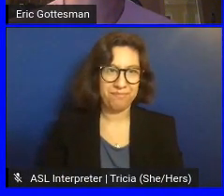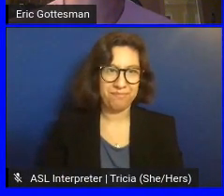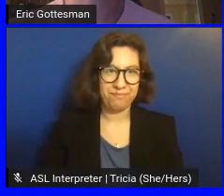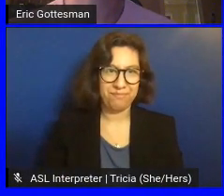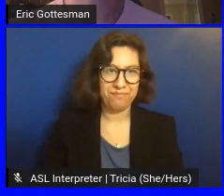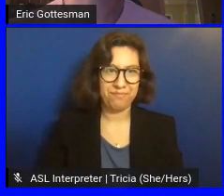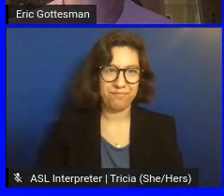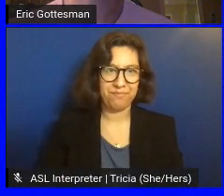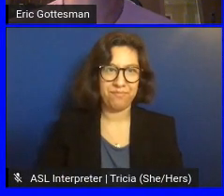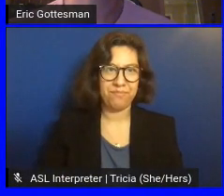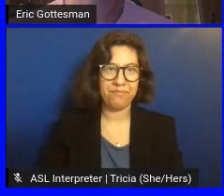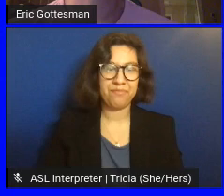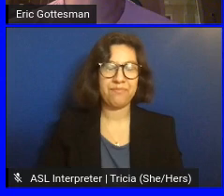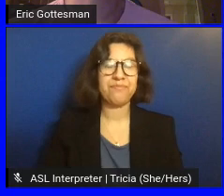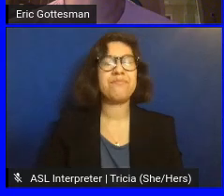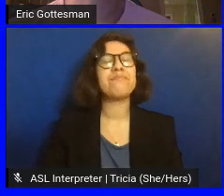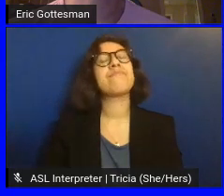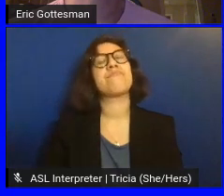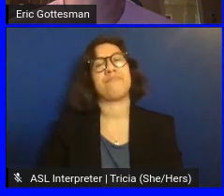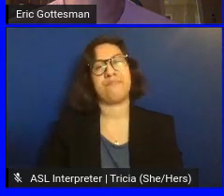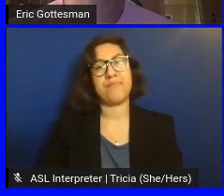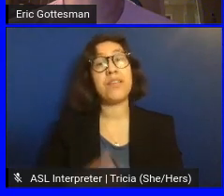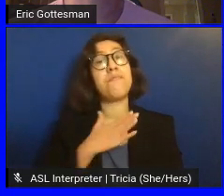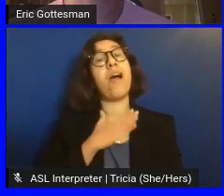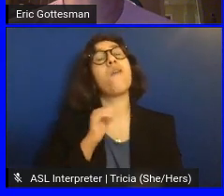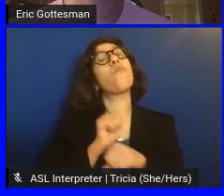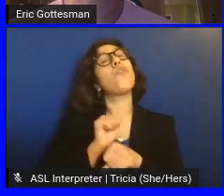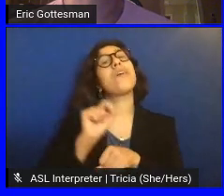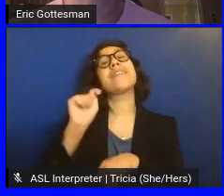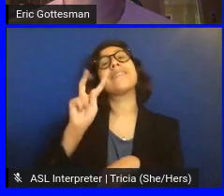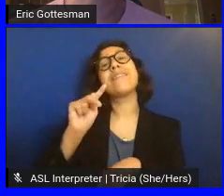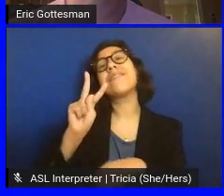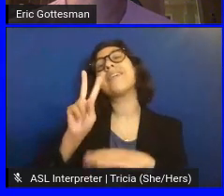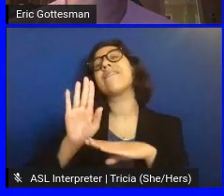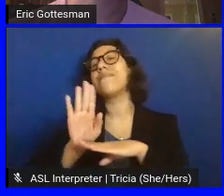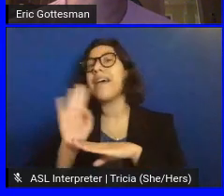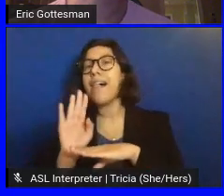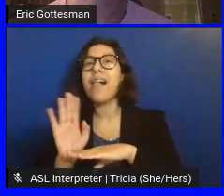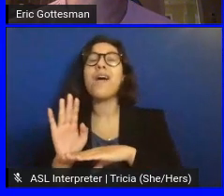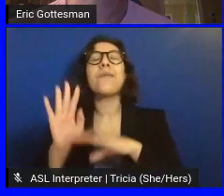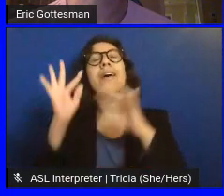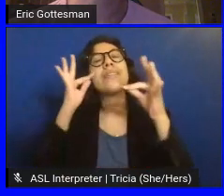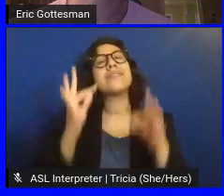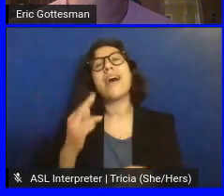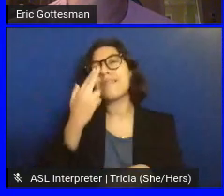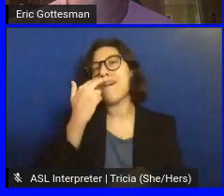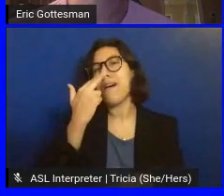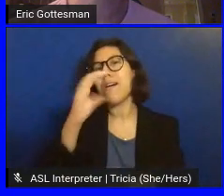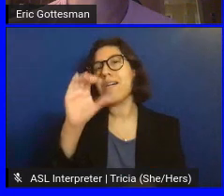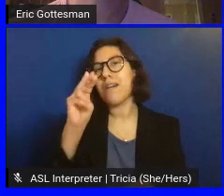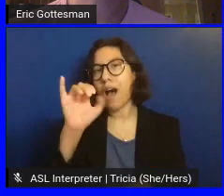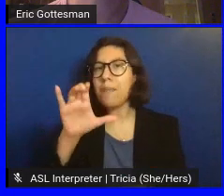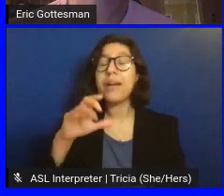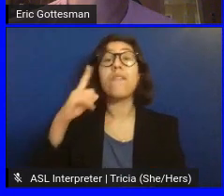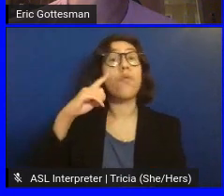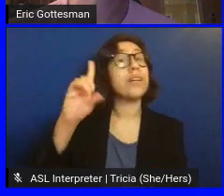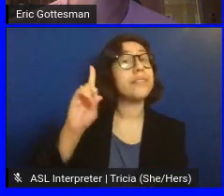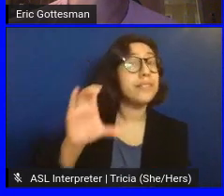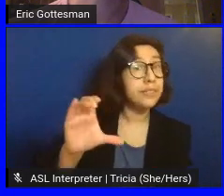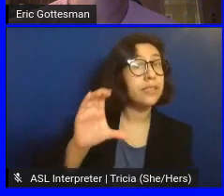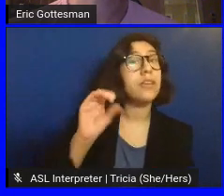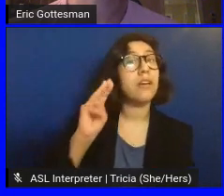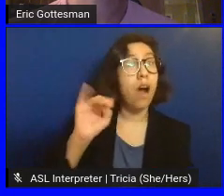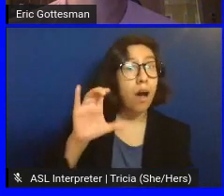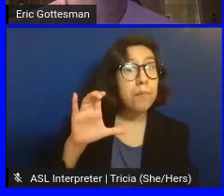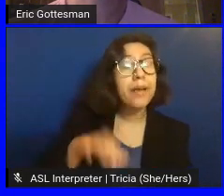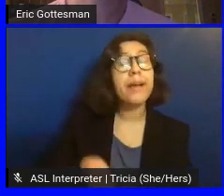You know, part of my work from TV and film has led me into comics. I've done work for DC Comics. For